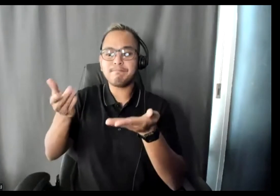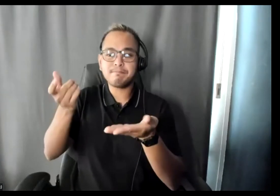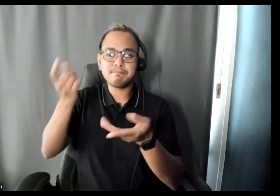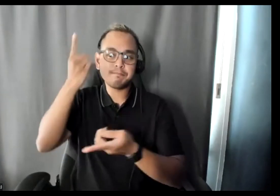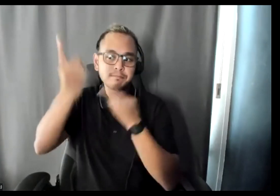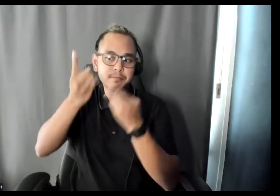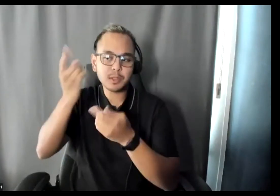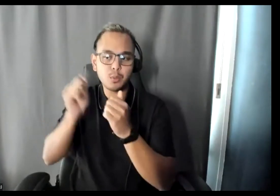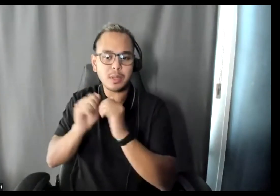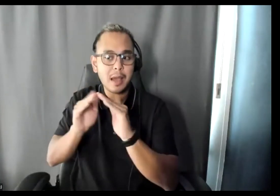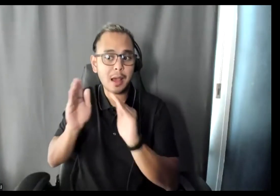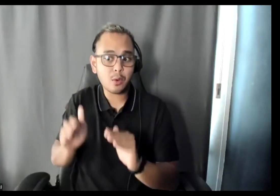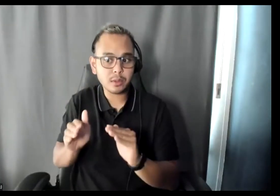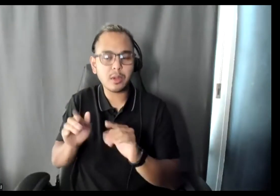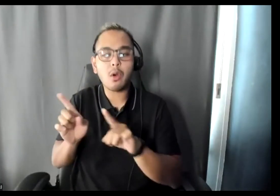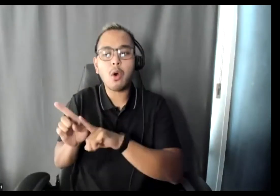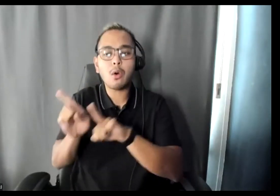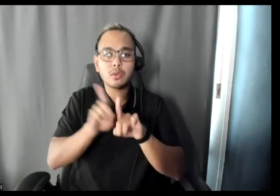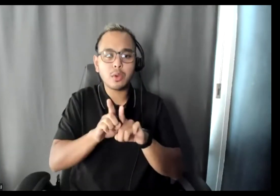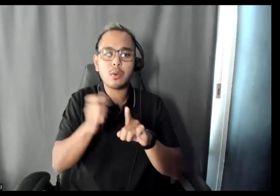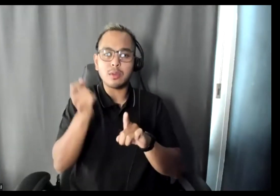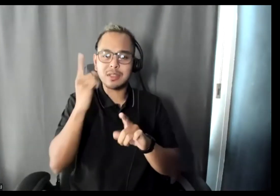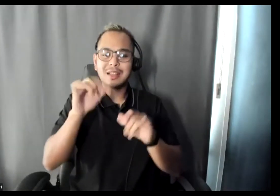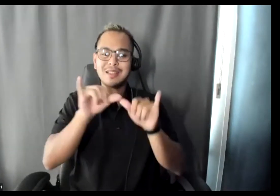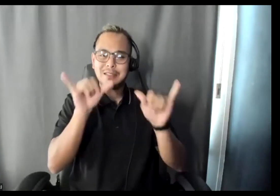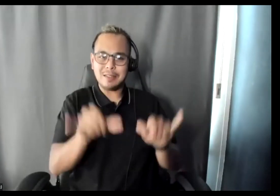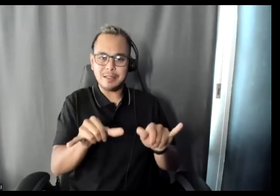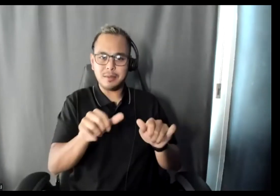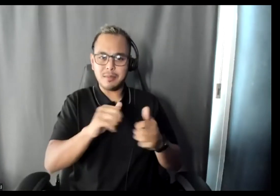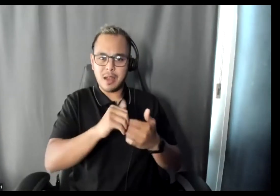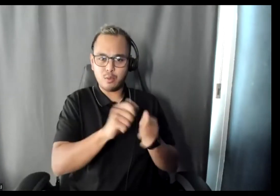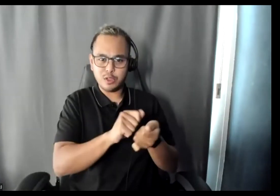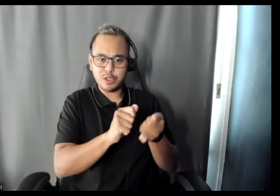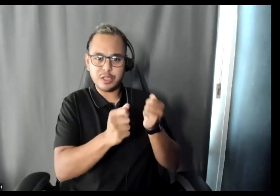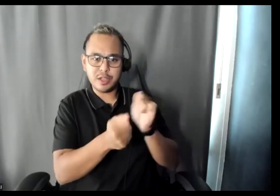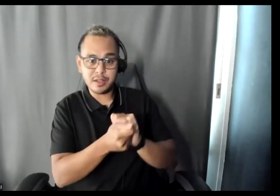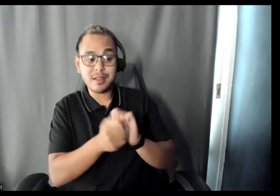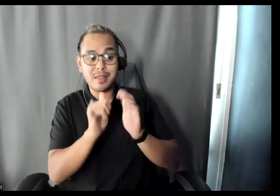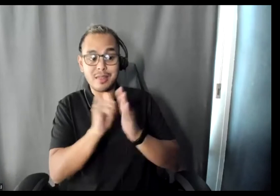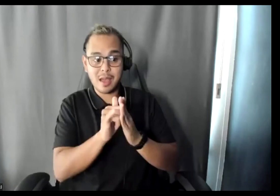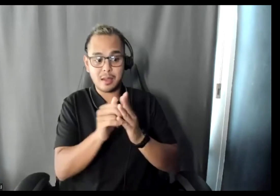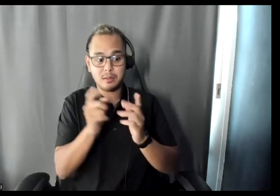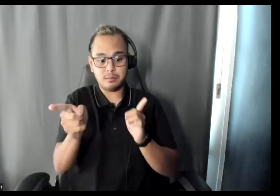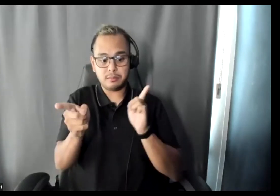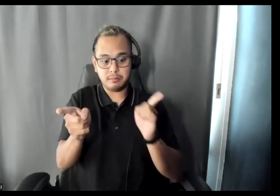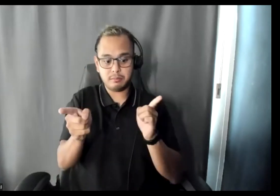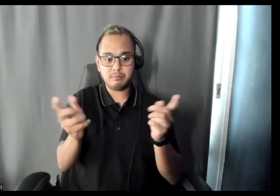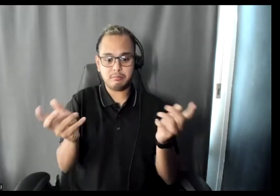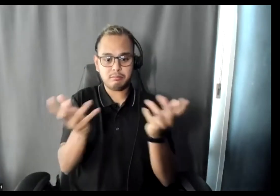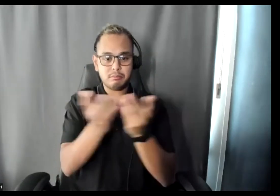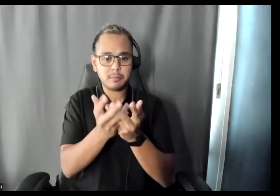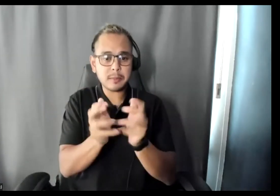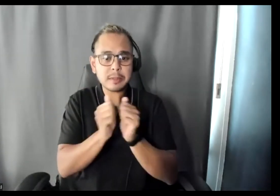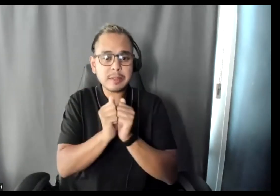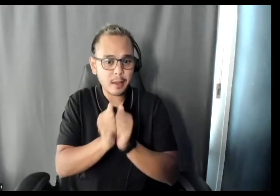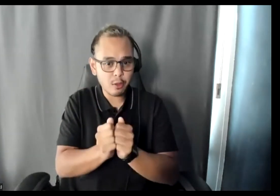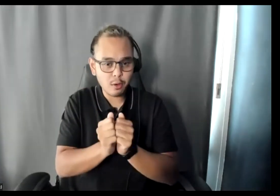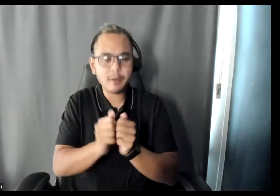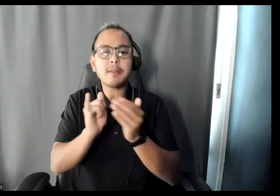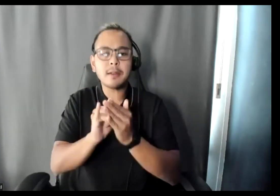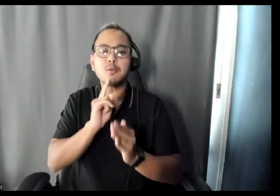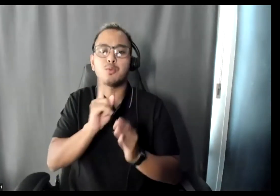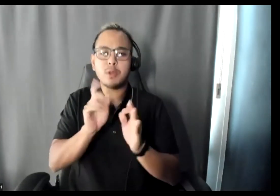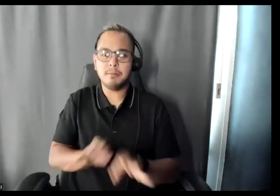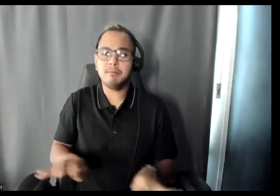also helps them to understand how we change systems. And that skill set, those two things operating together, right, is really